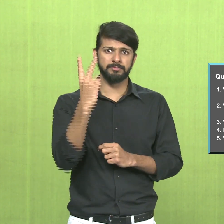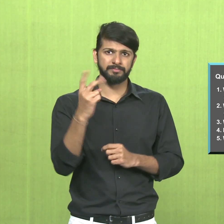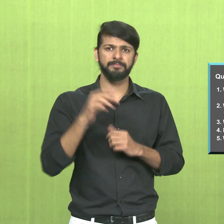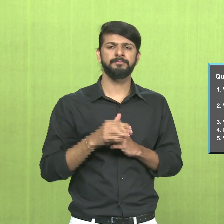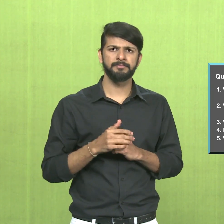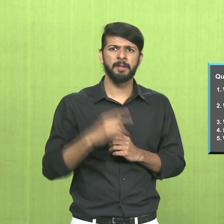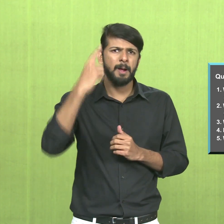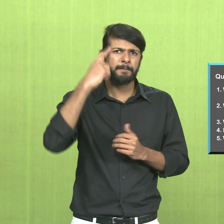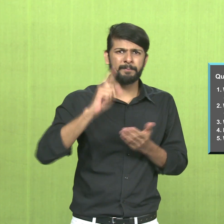Question number 2,